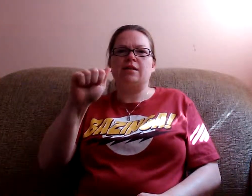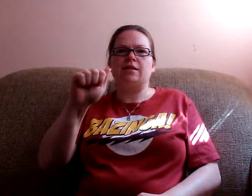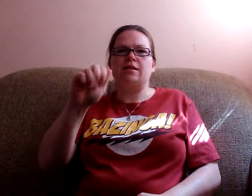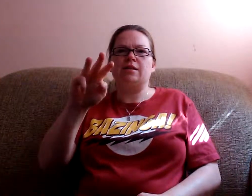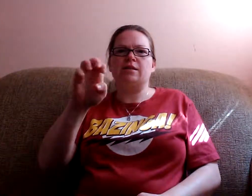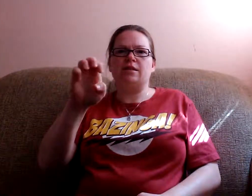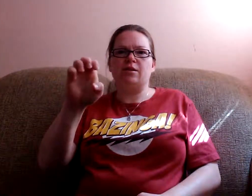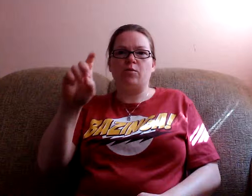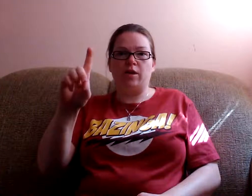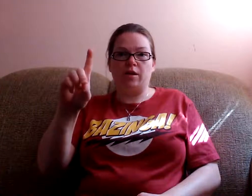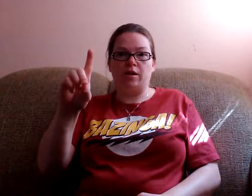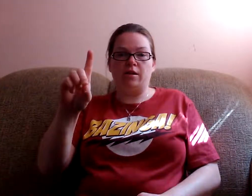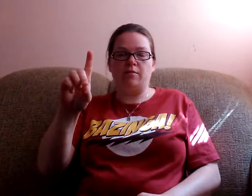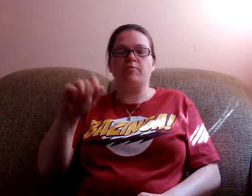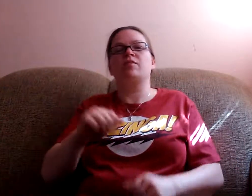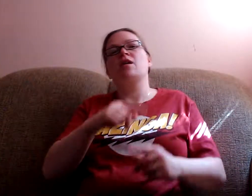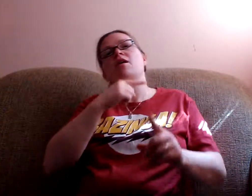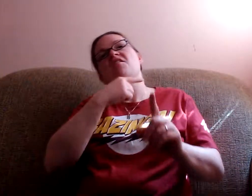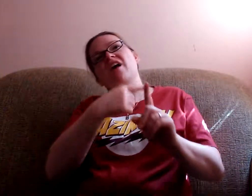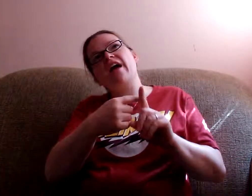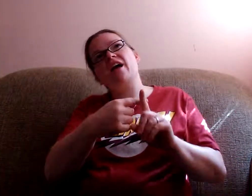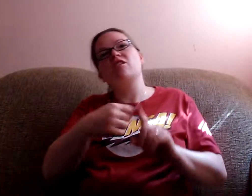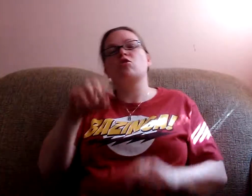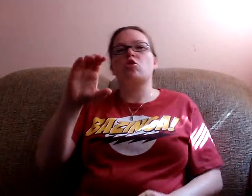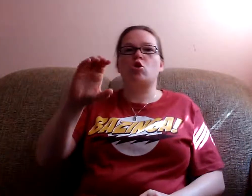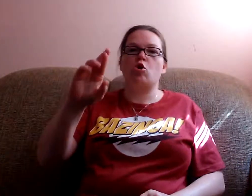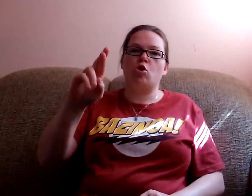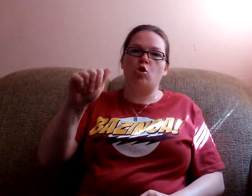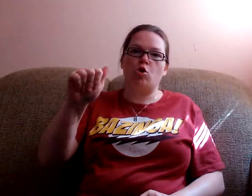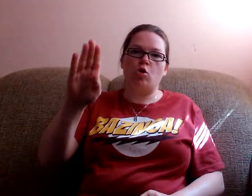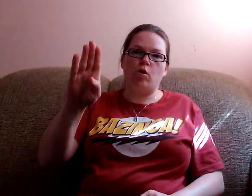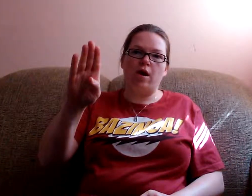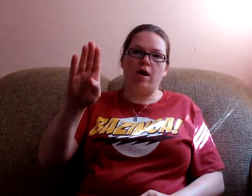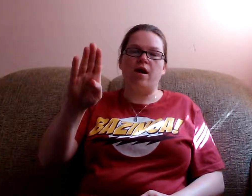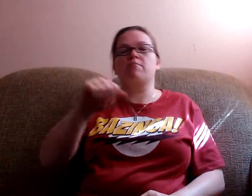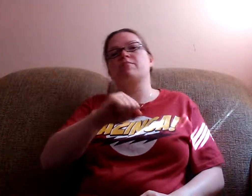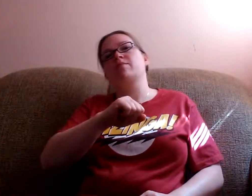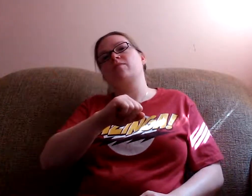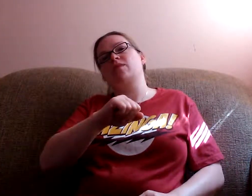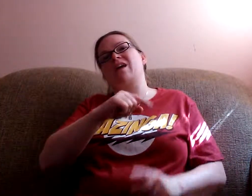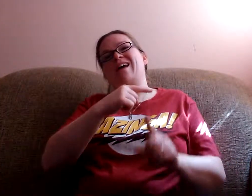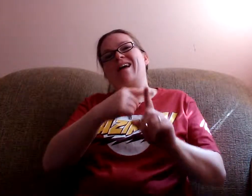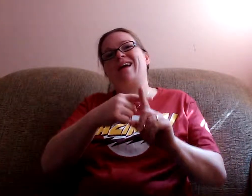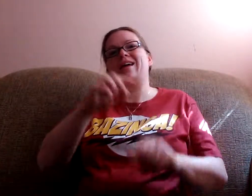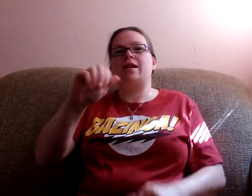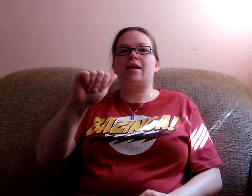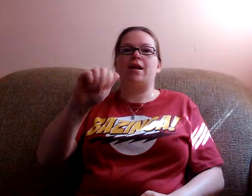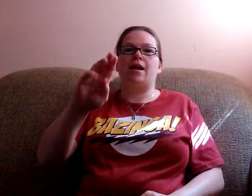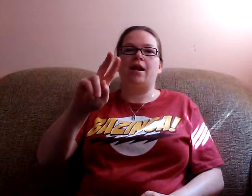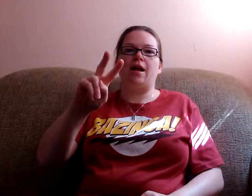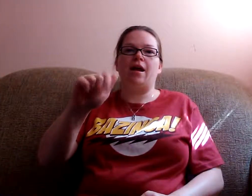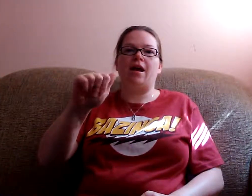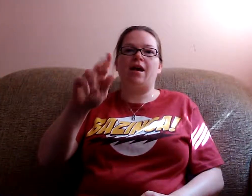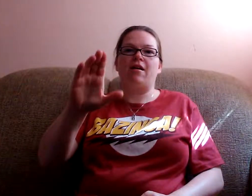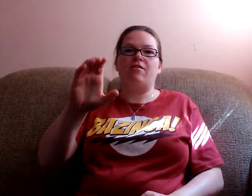to use artificial crab or real crab and avocado or ripe avocado. And for the inside parts, you can put almost anything. You can use